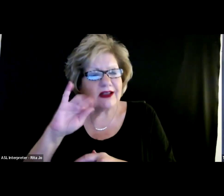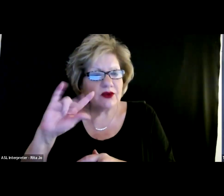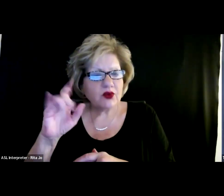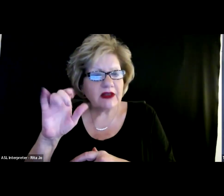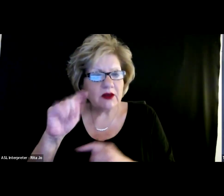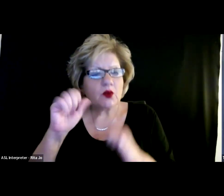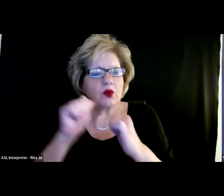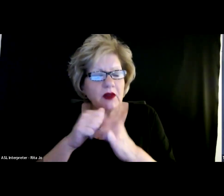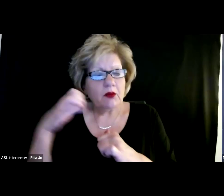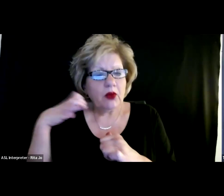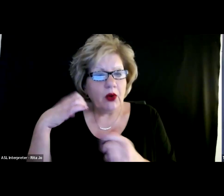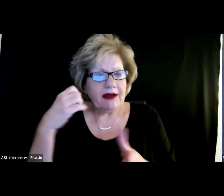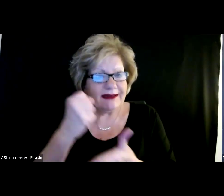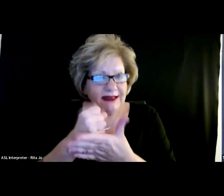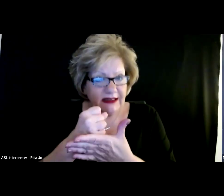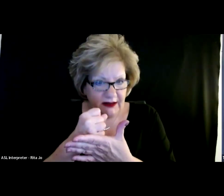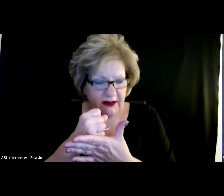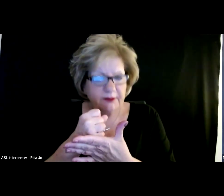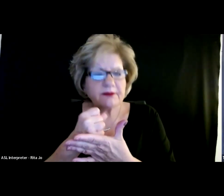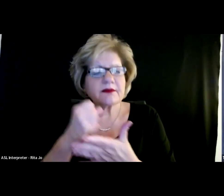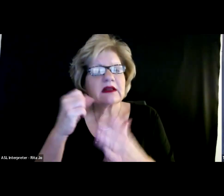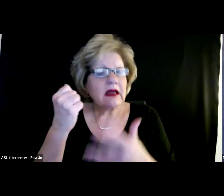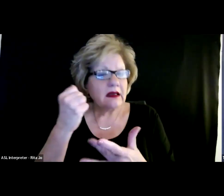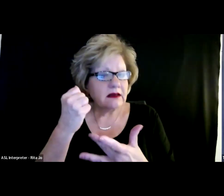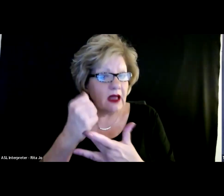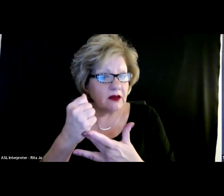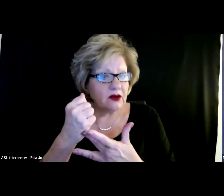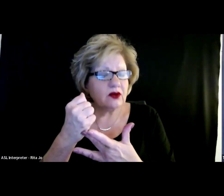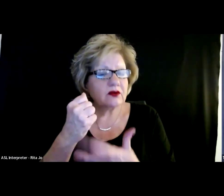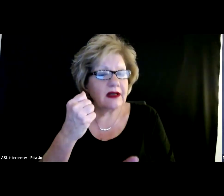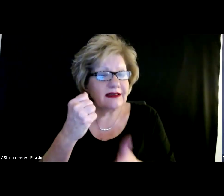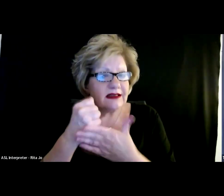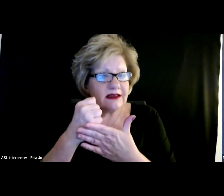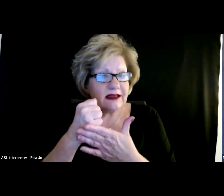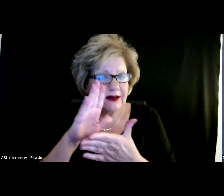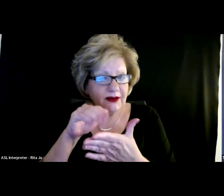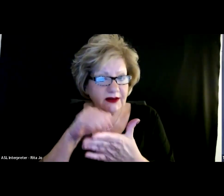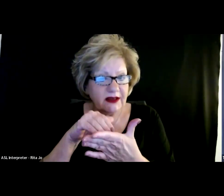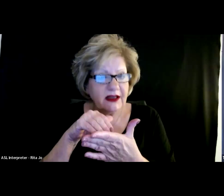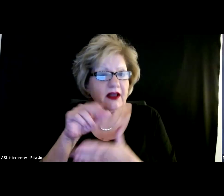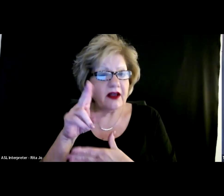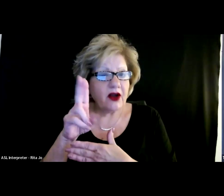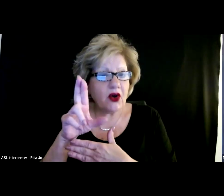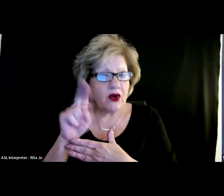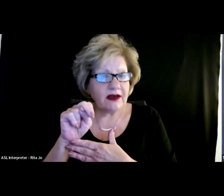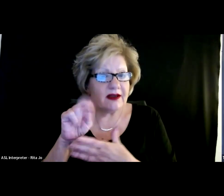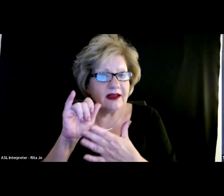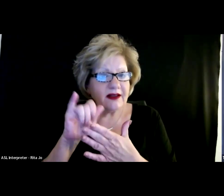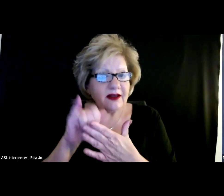Employer Assistance and Resource Network Technical Assistance Center, also known as EARN, and that can be found